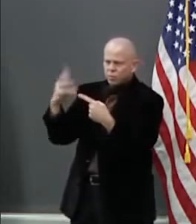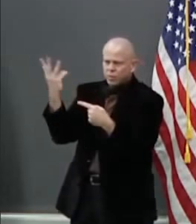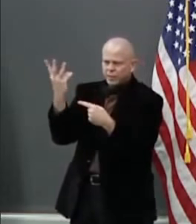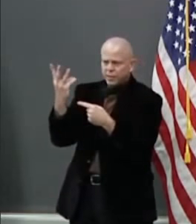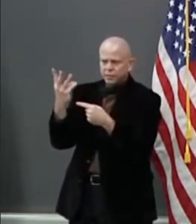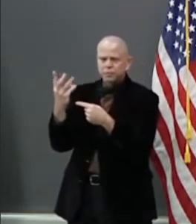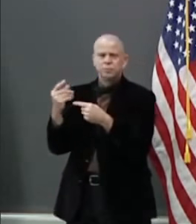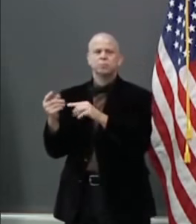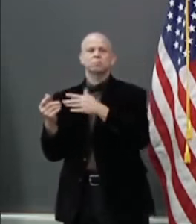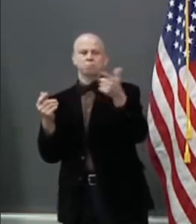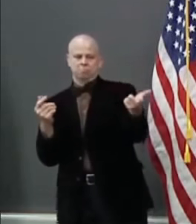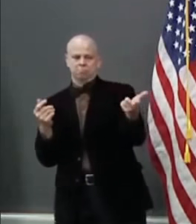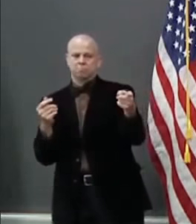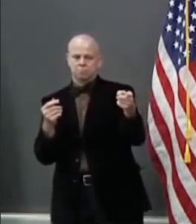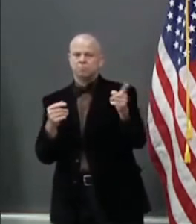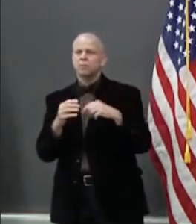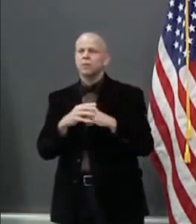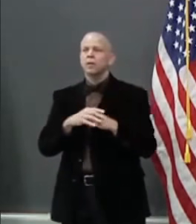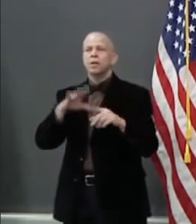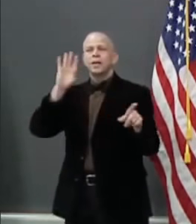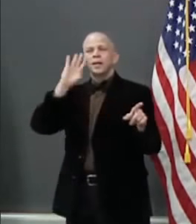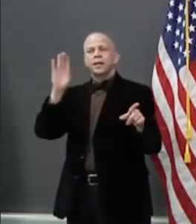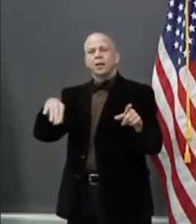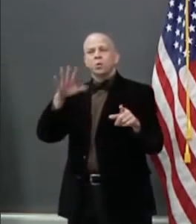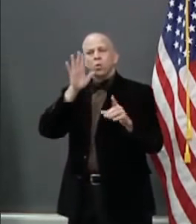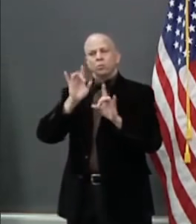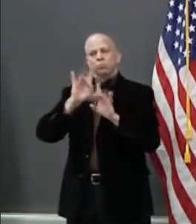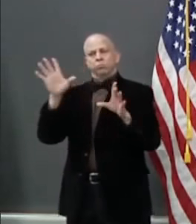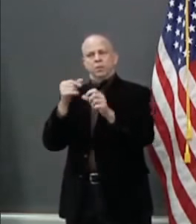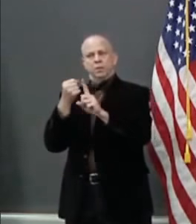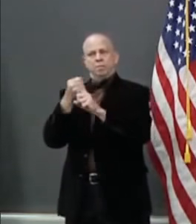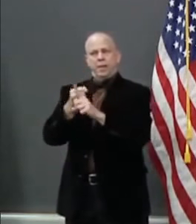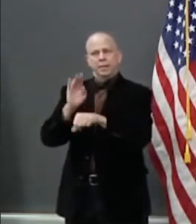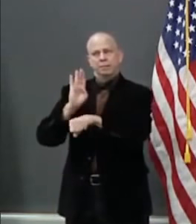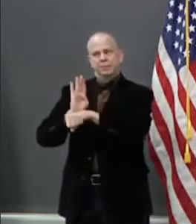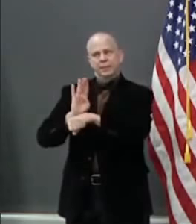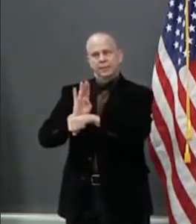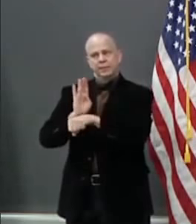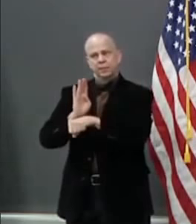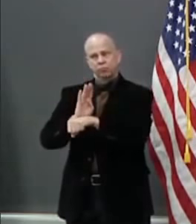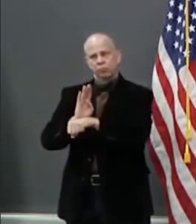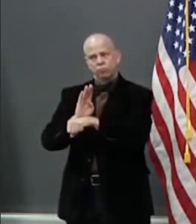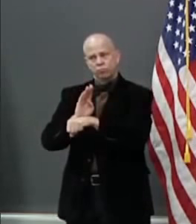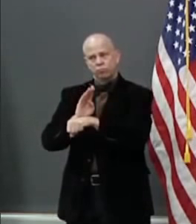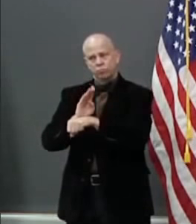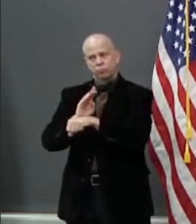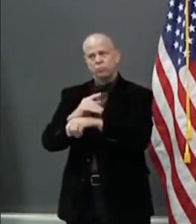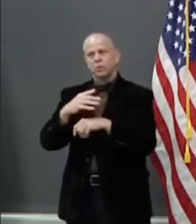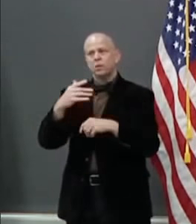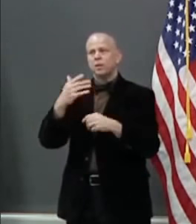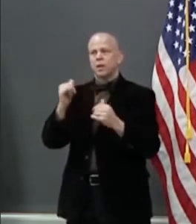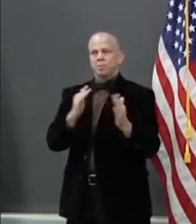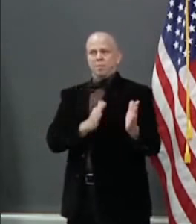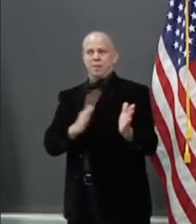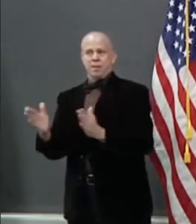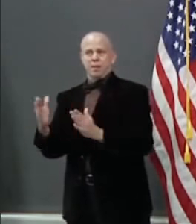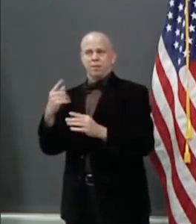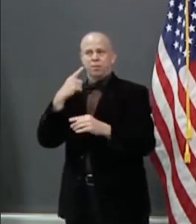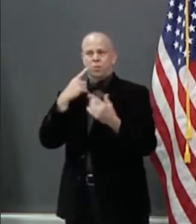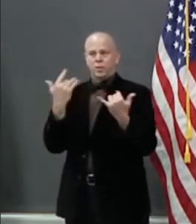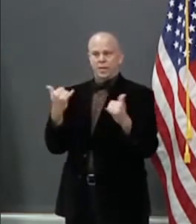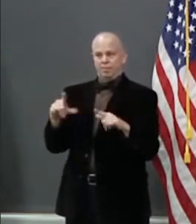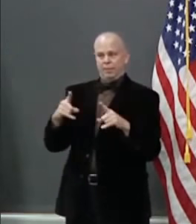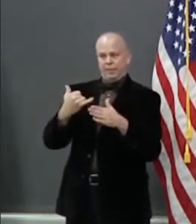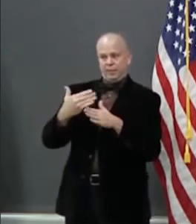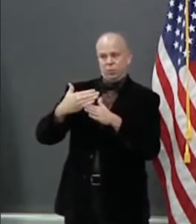we know that these are going to have tremendous impacts on businesses that have ordered food, plan for what's happening in the weekend. So we want to try